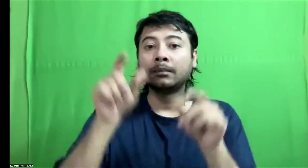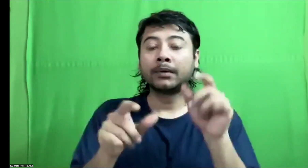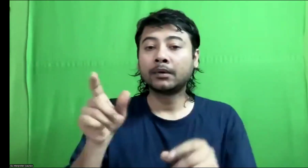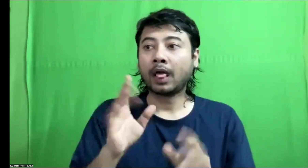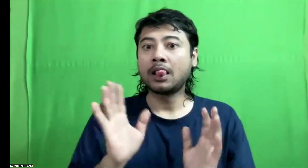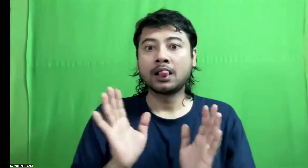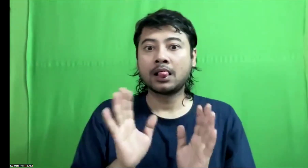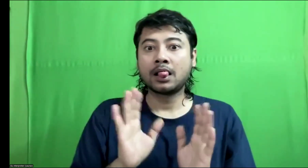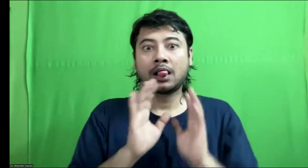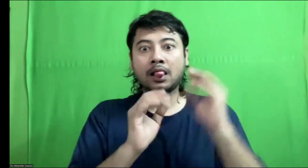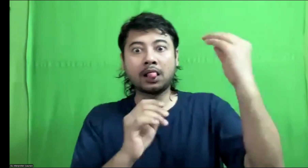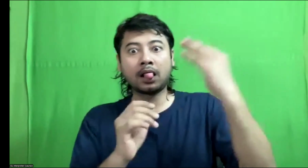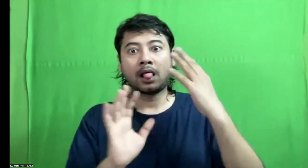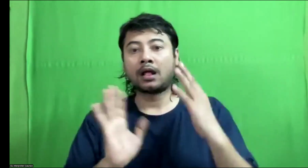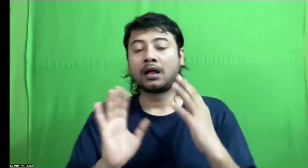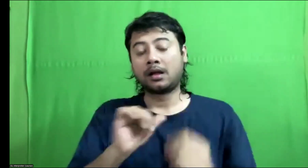bath.